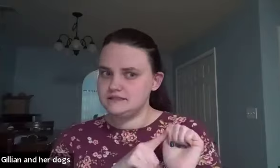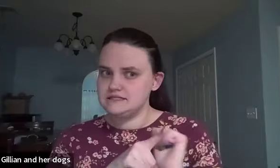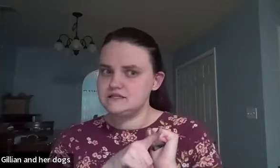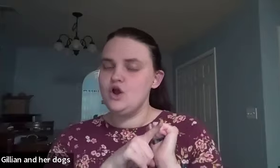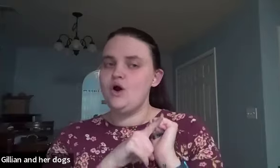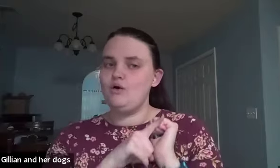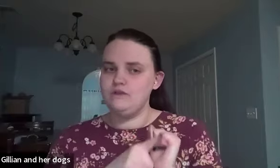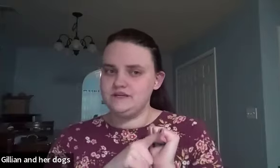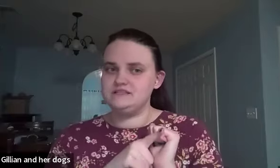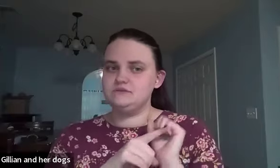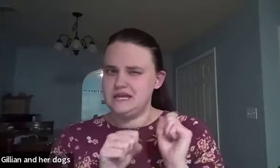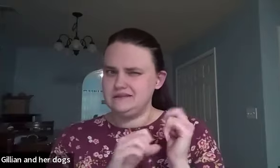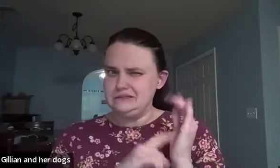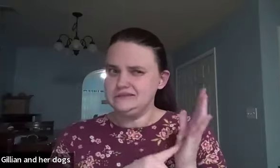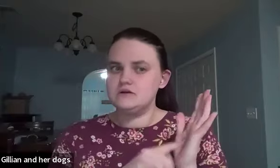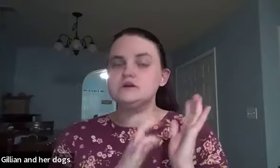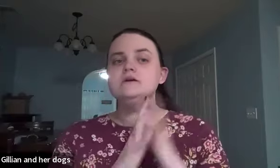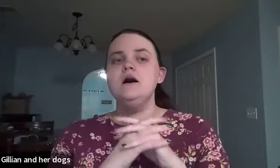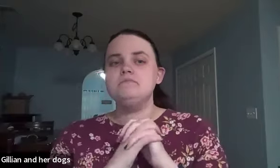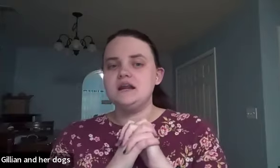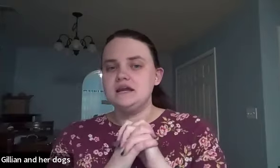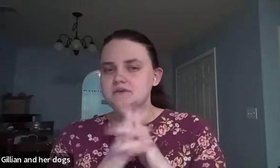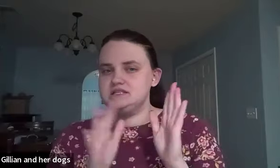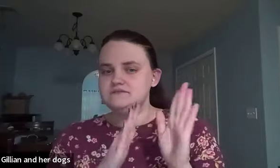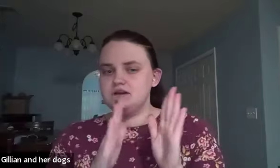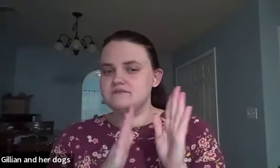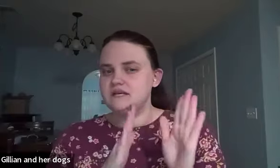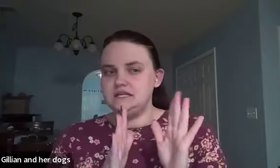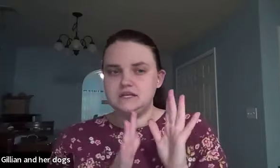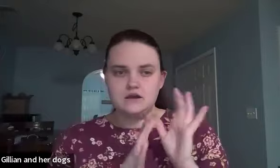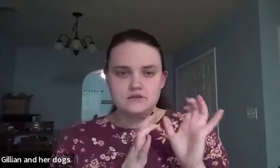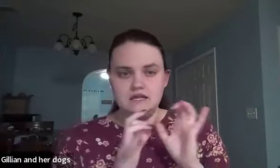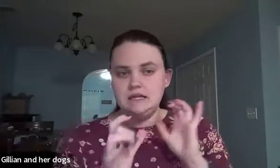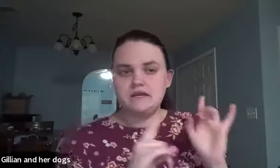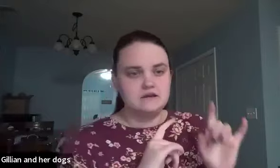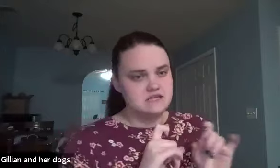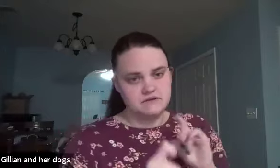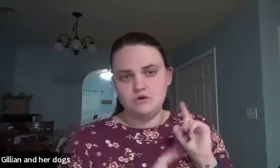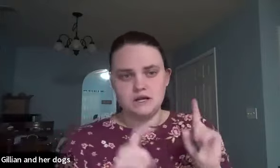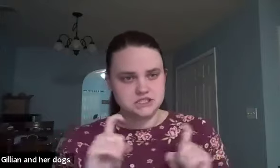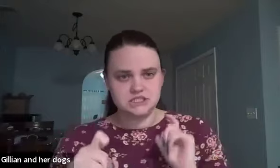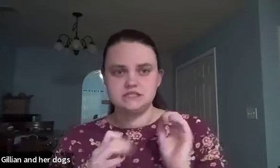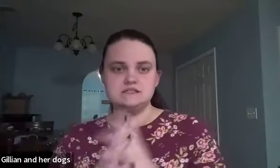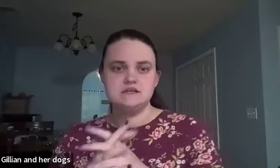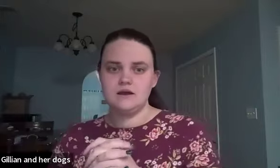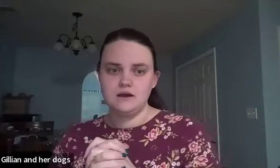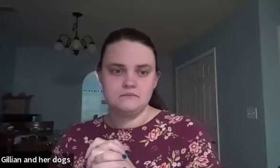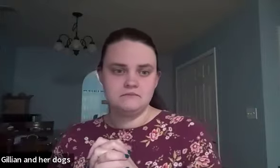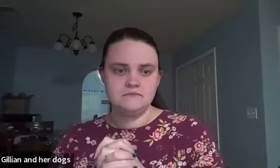practice only because it would take a little bit longer, but I am going to see if you guys have anybody else have any questions,